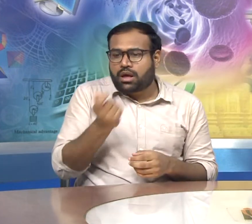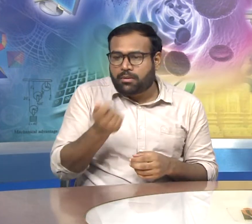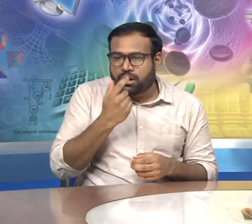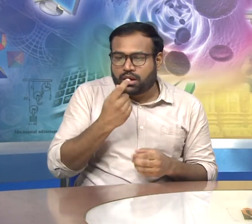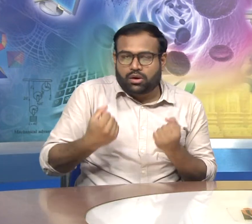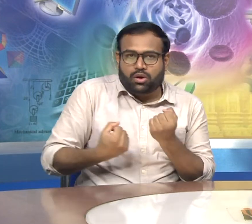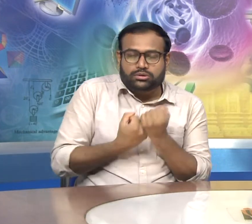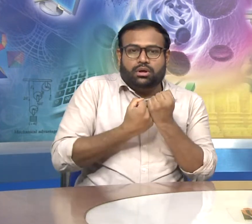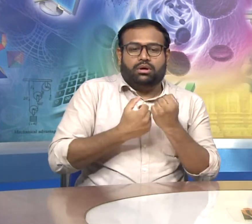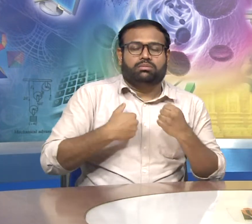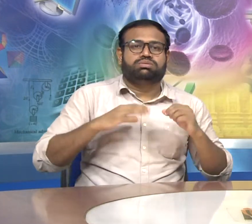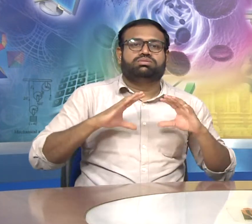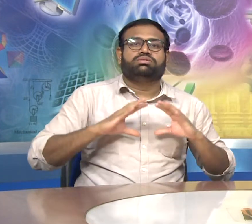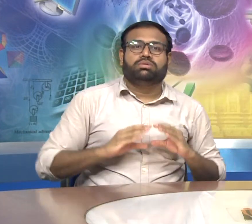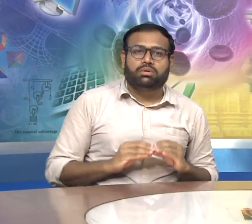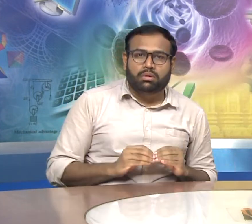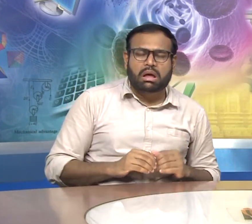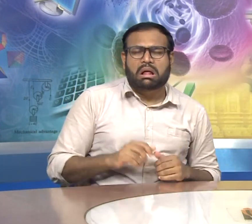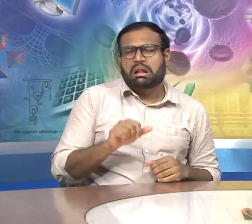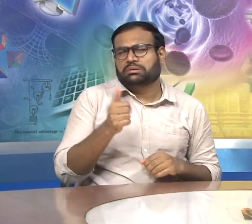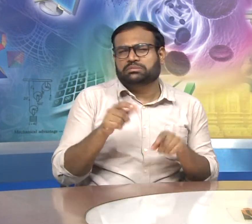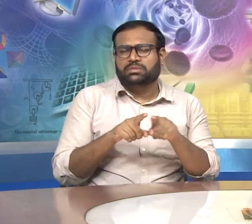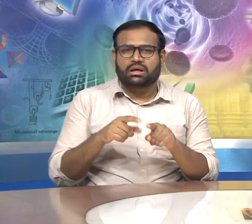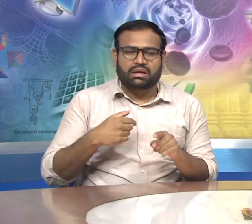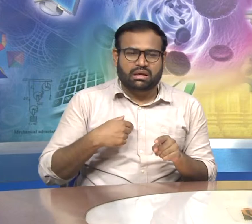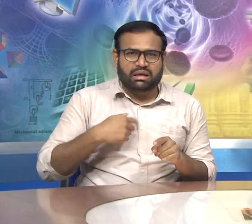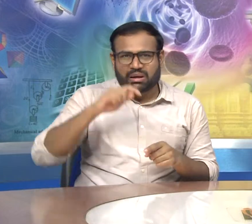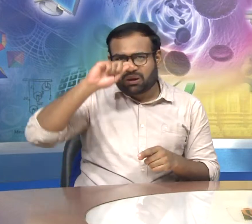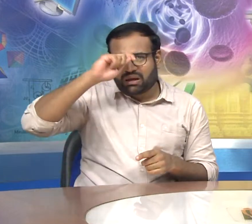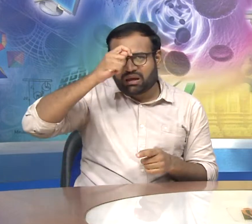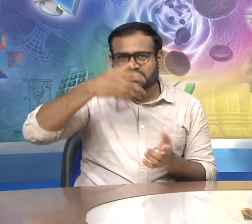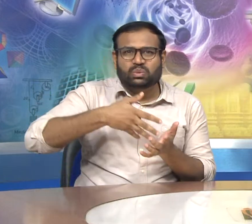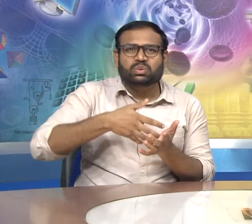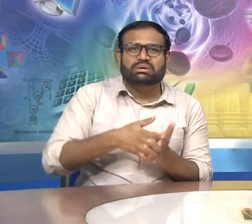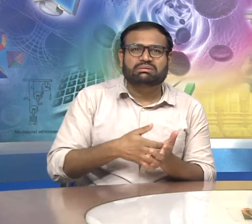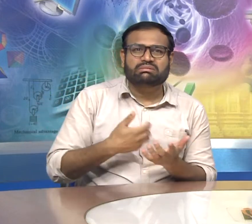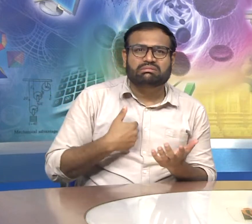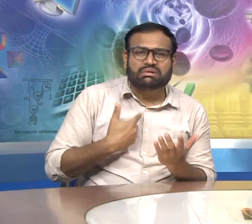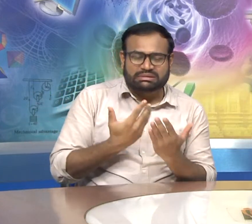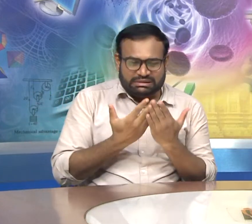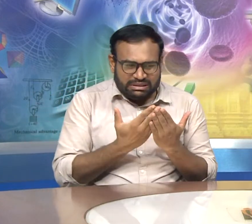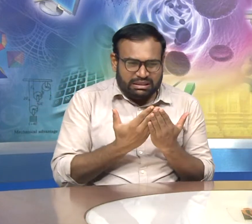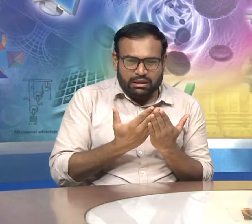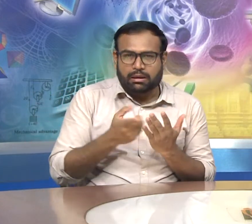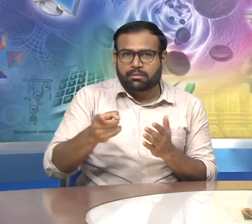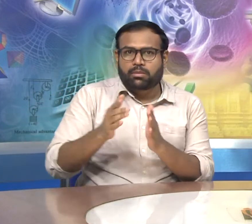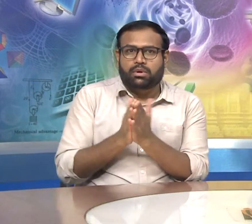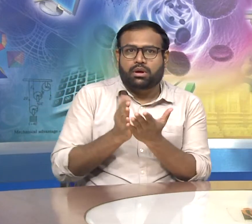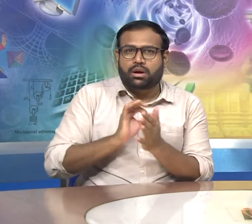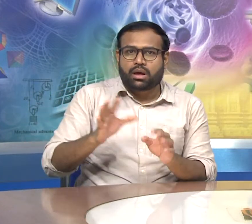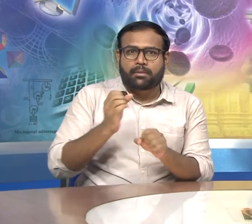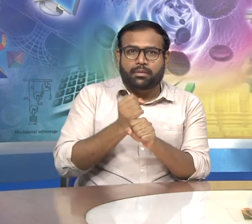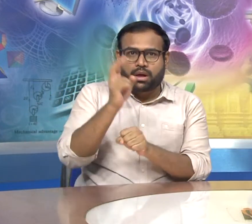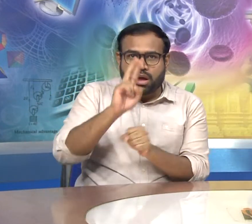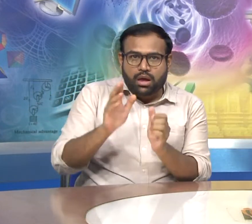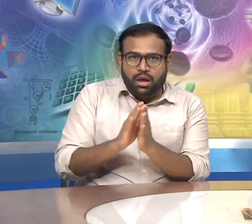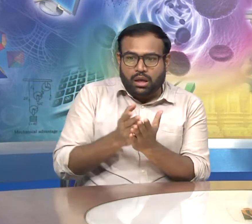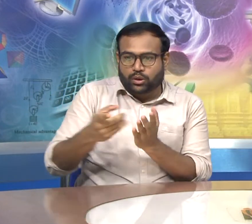vitamins, they need to cure their illness. to support their health. They need